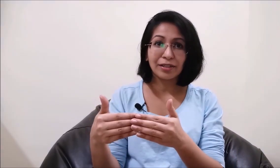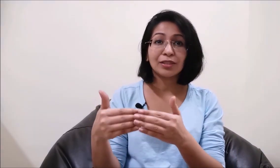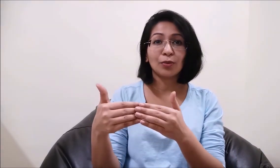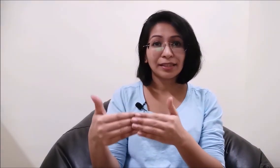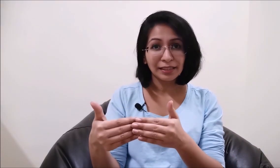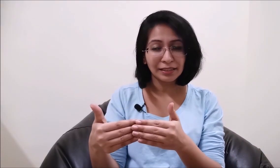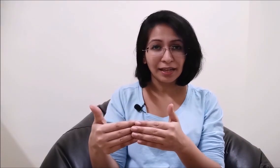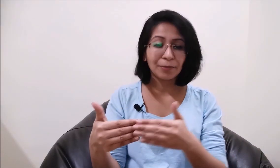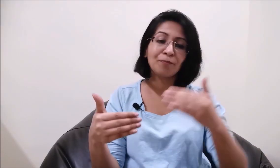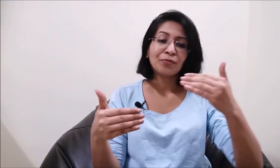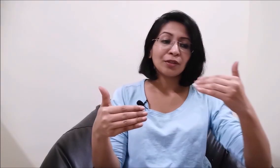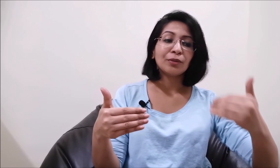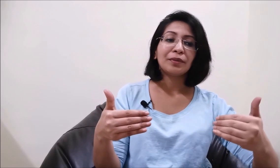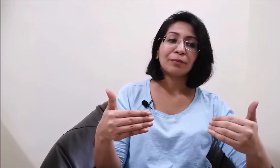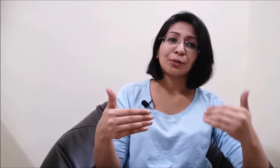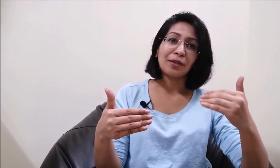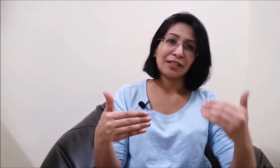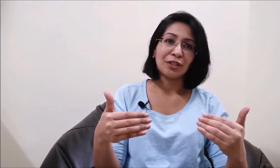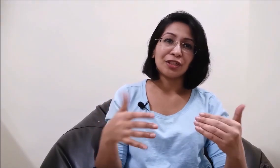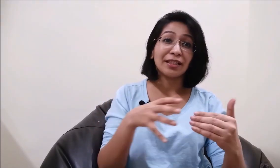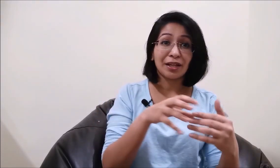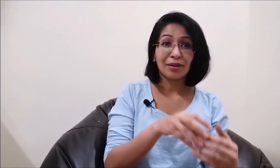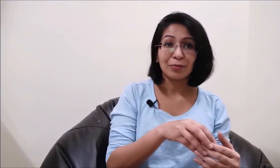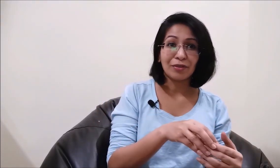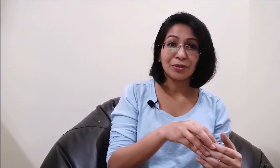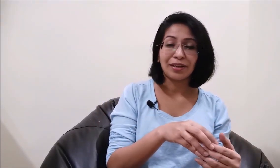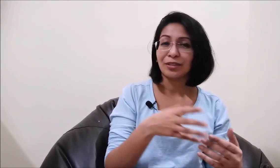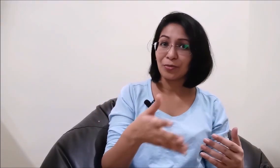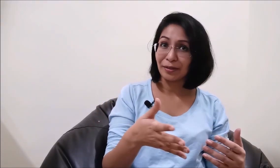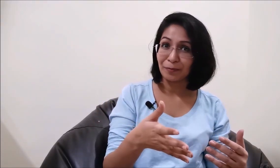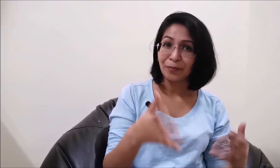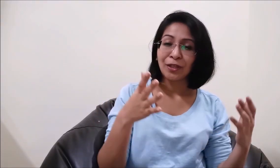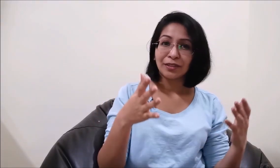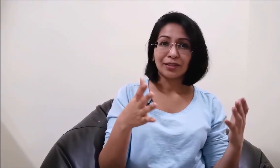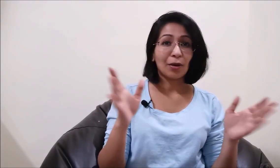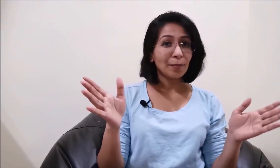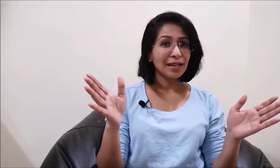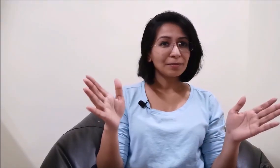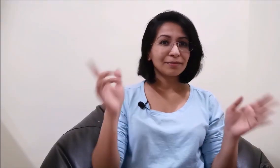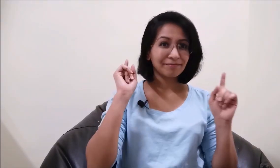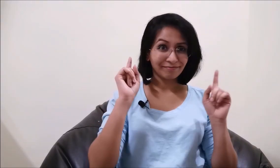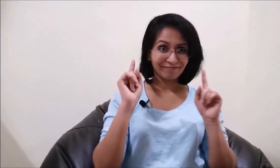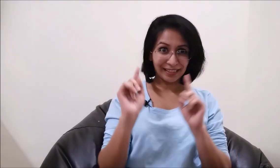practice with that sign, you'll be able to pay attention at the correct way of doing it as well. So I hope it helps. Let's